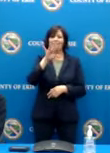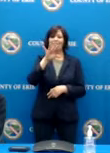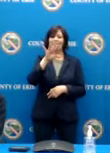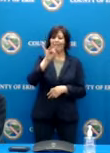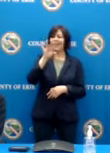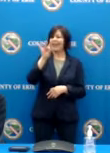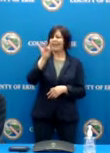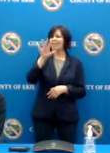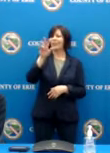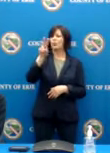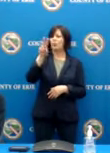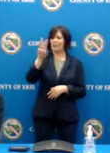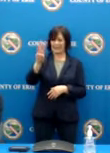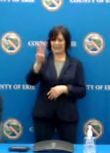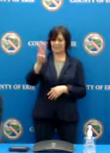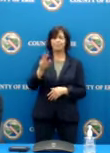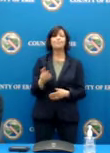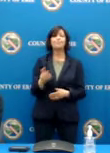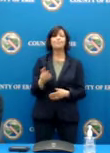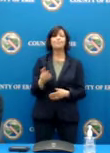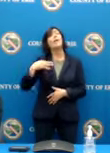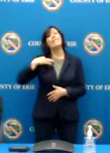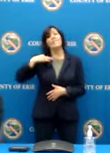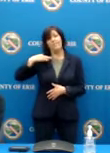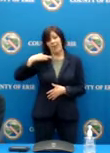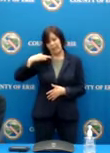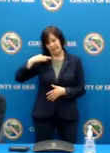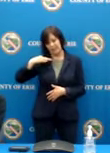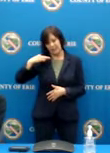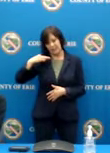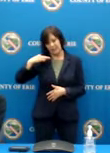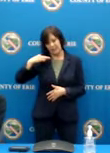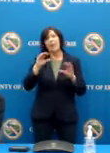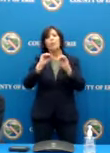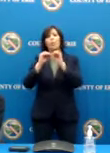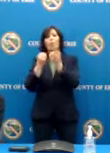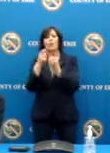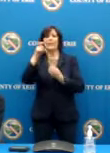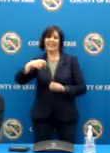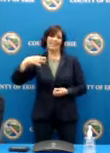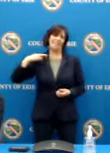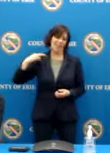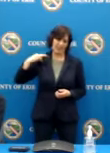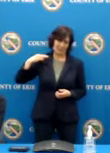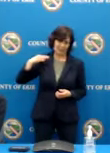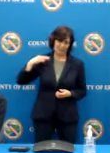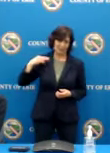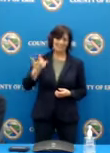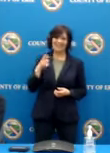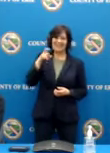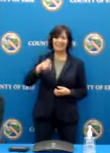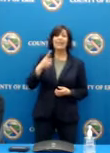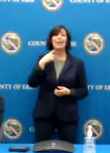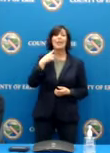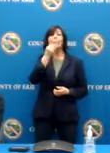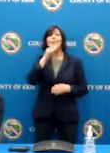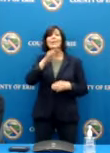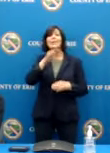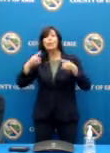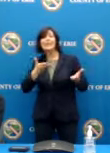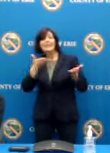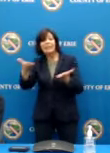858-8526. And then volunteers are also needed for a number of organizations across the community. With the greater need for Meals on Wheels delivery, we